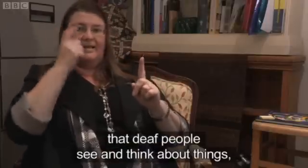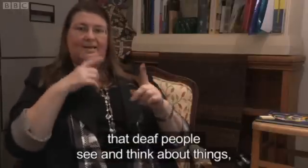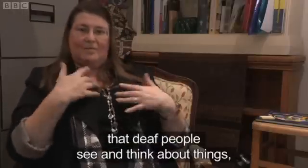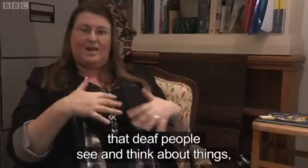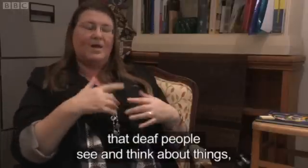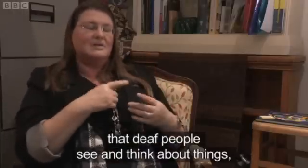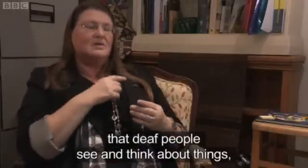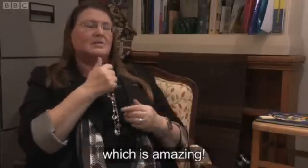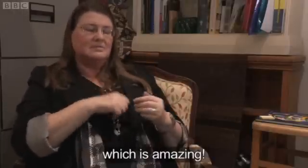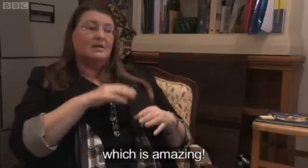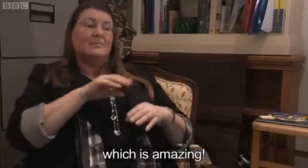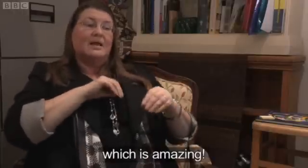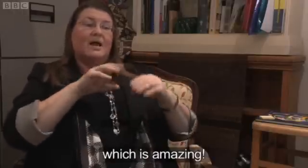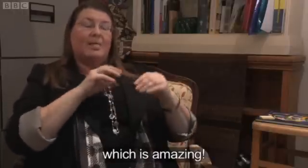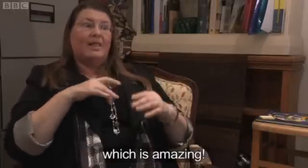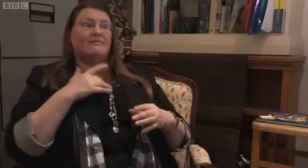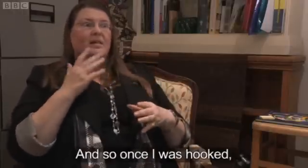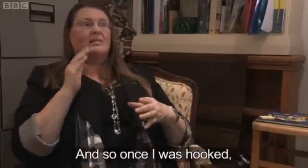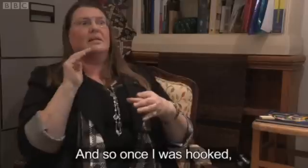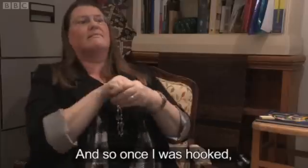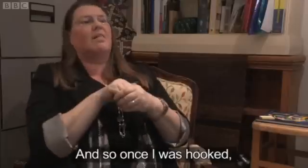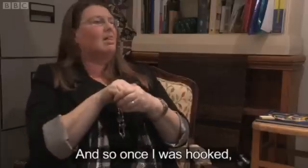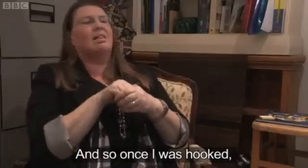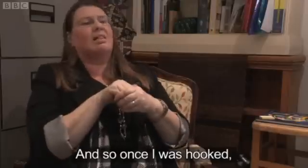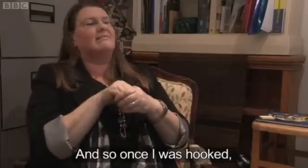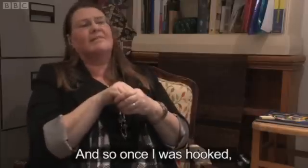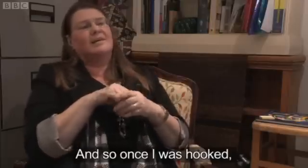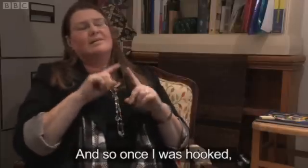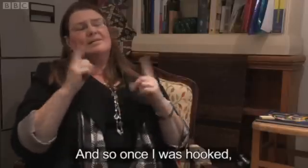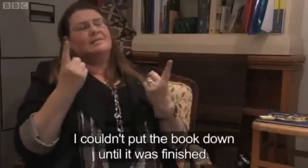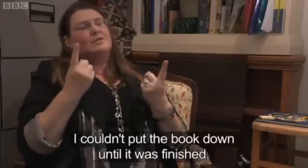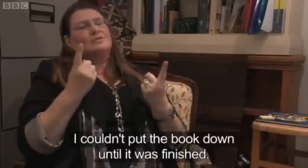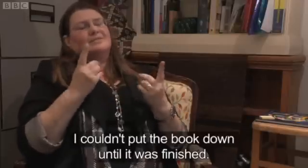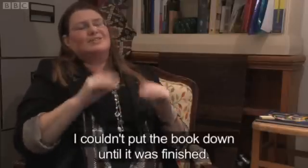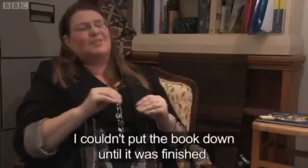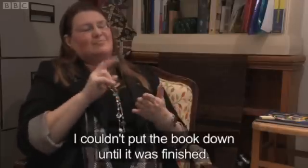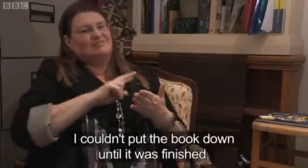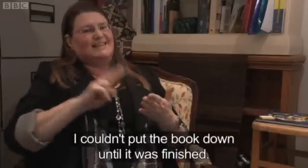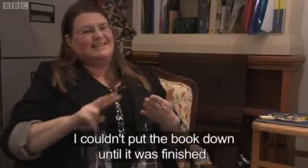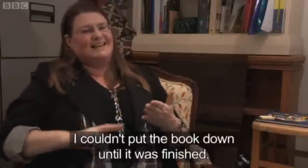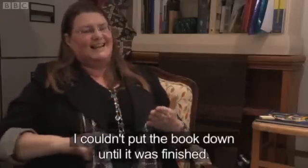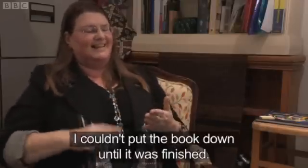things, which is amazing. And so once I was hooked, I couldn't put the book down until it was finished.